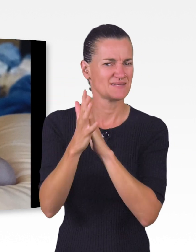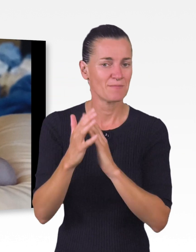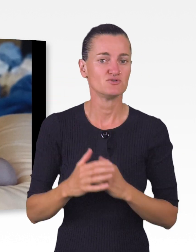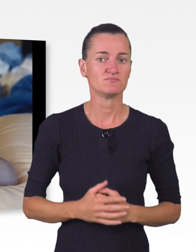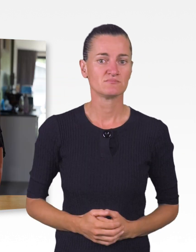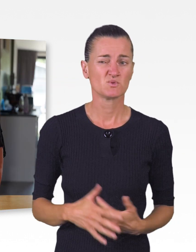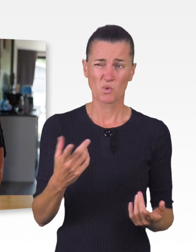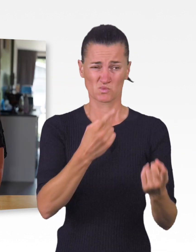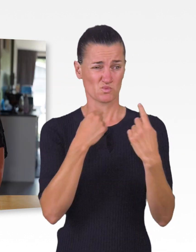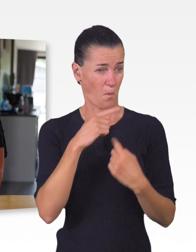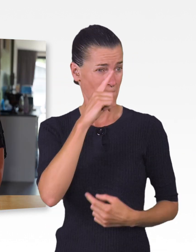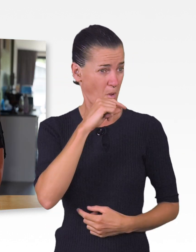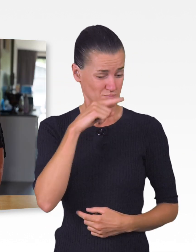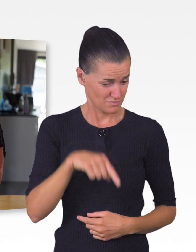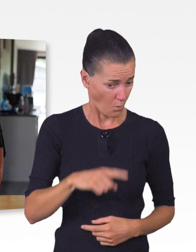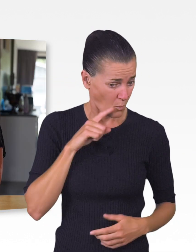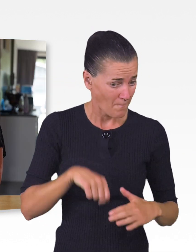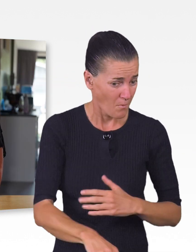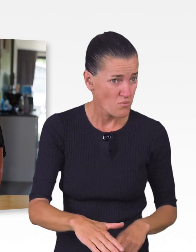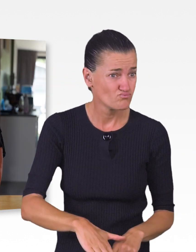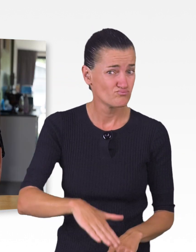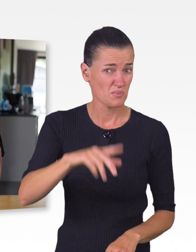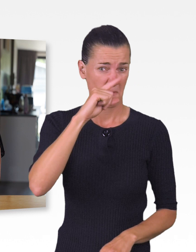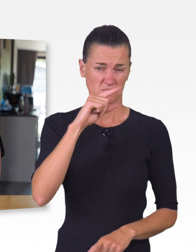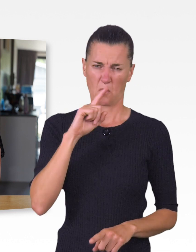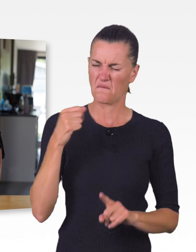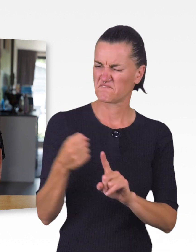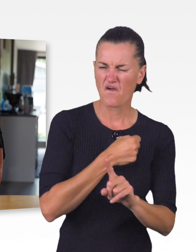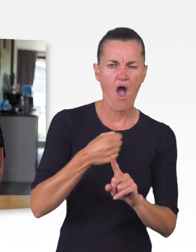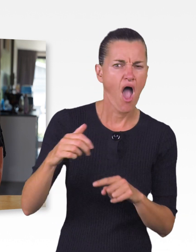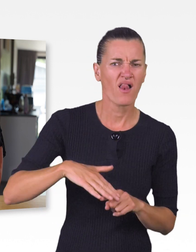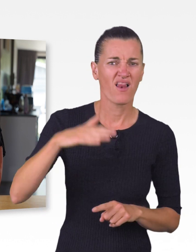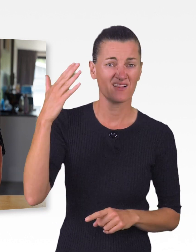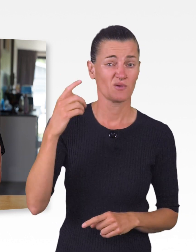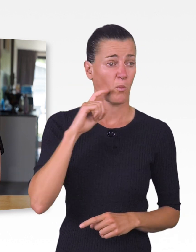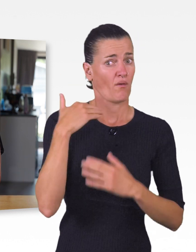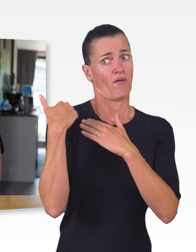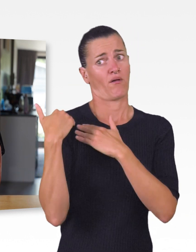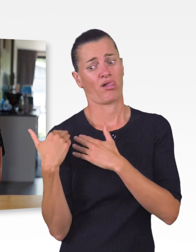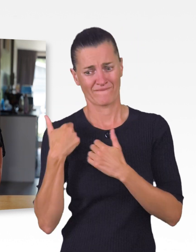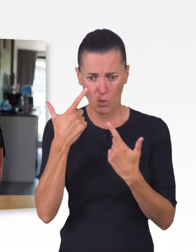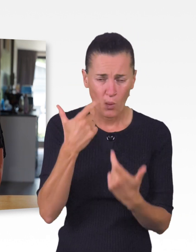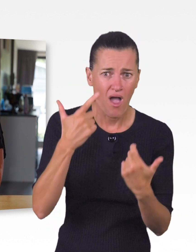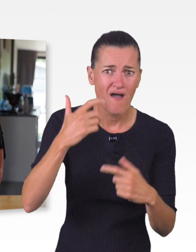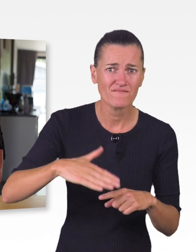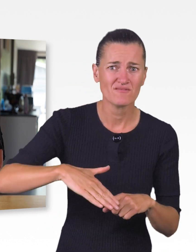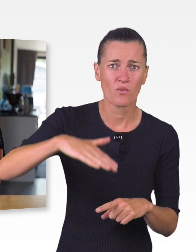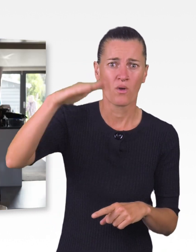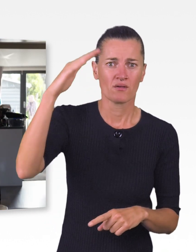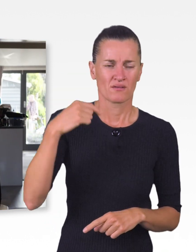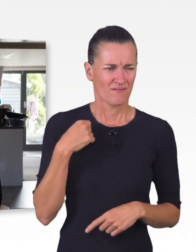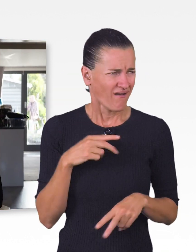up. So they told me that I'd probably have a very violent young man and he'll be dependent on me for the rest of my